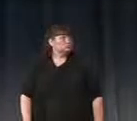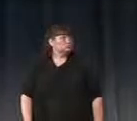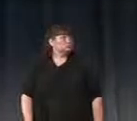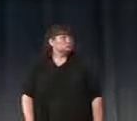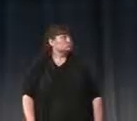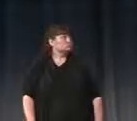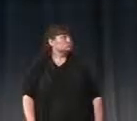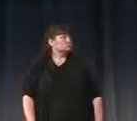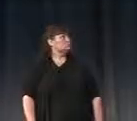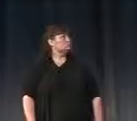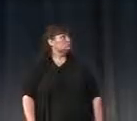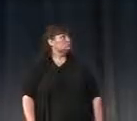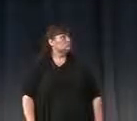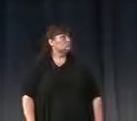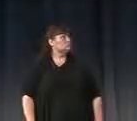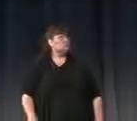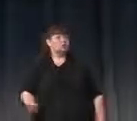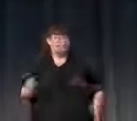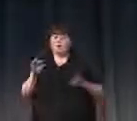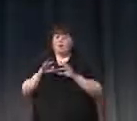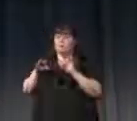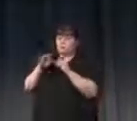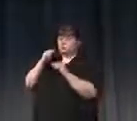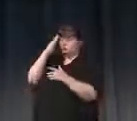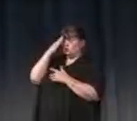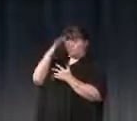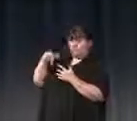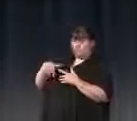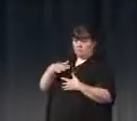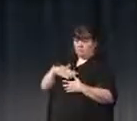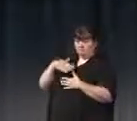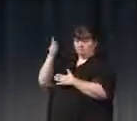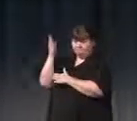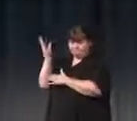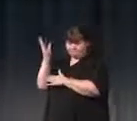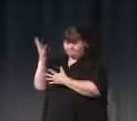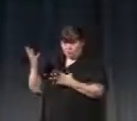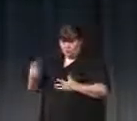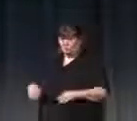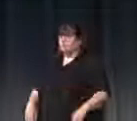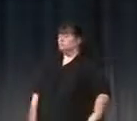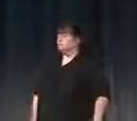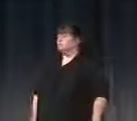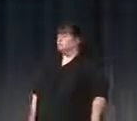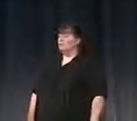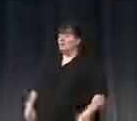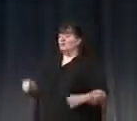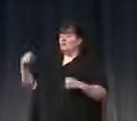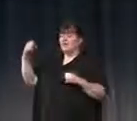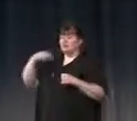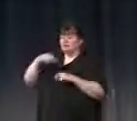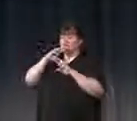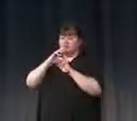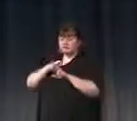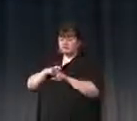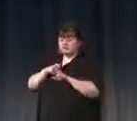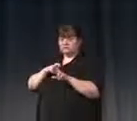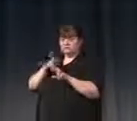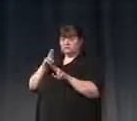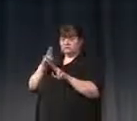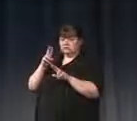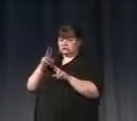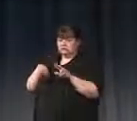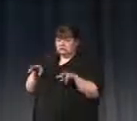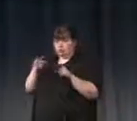see. So the take-home message of this particular project is that the impulse responses that you observe in